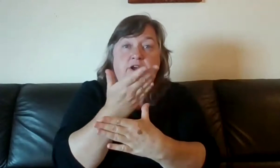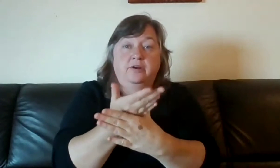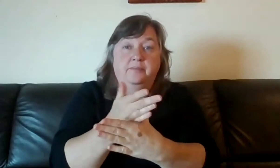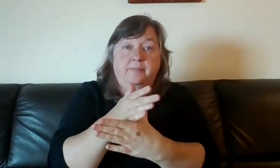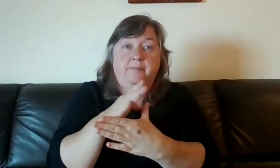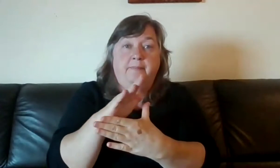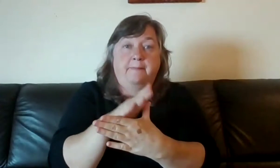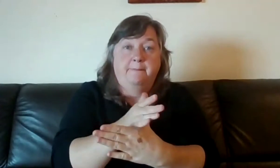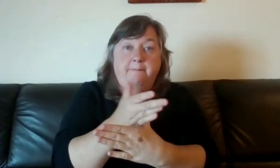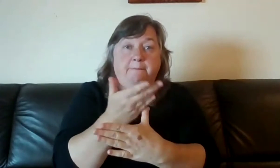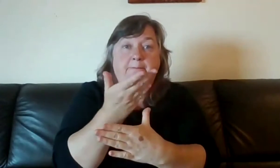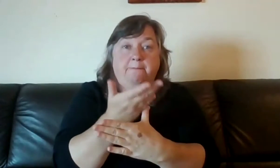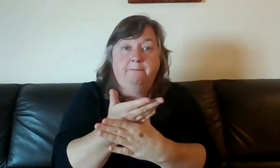Share.